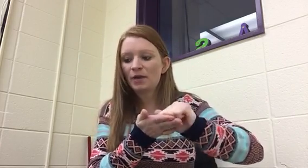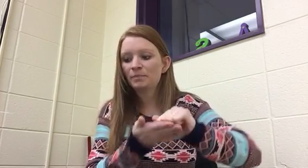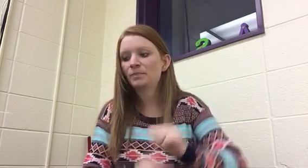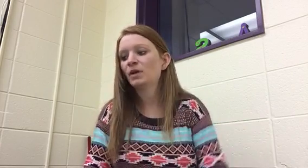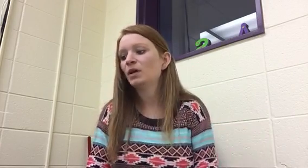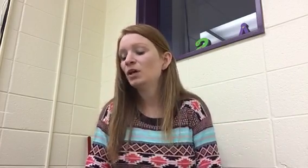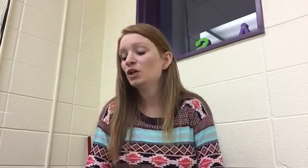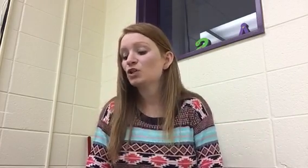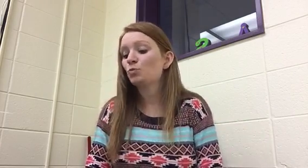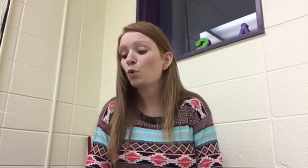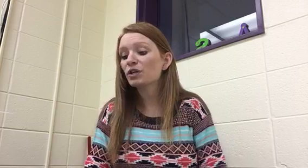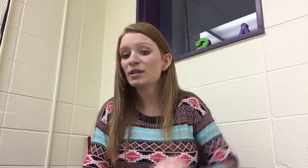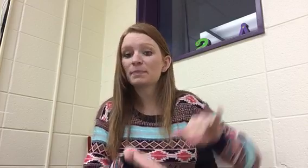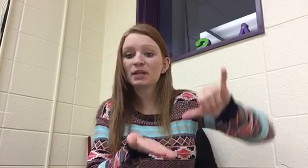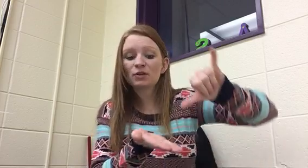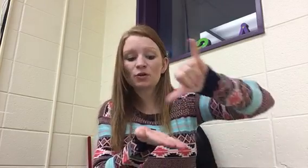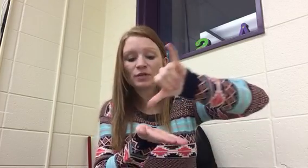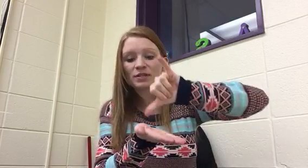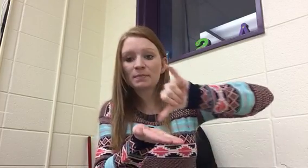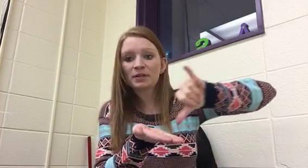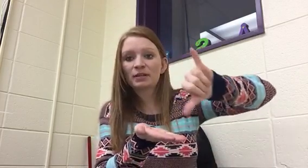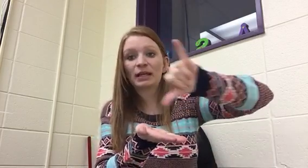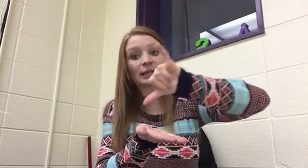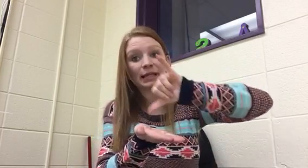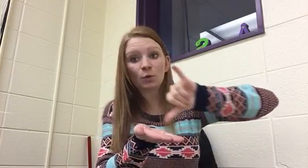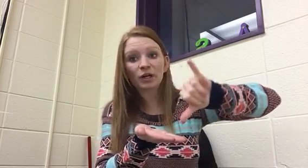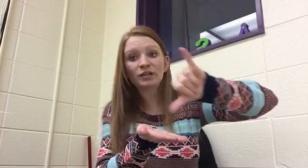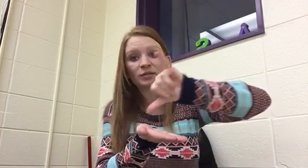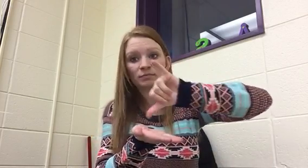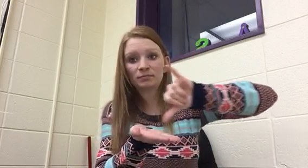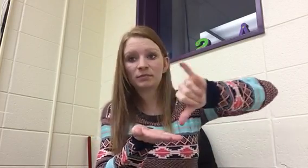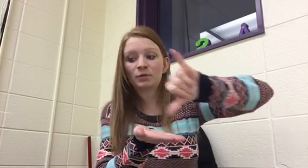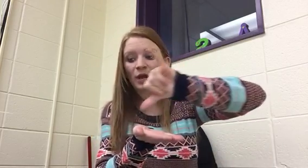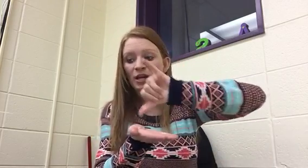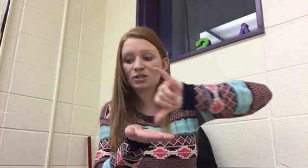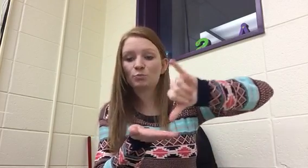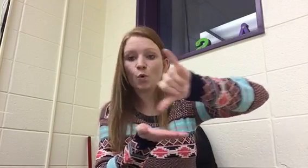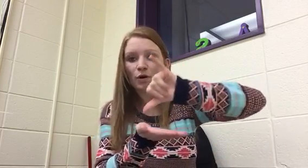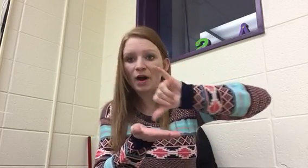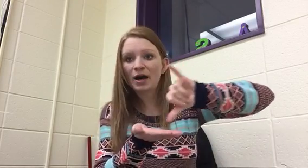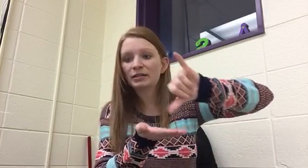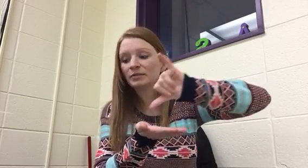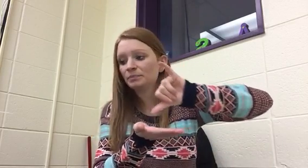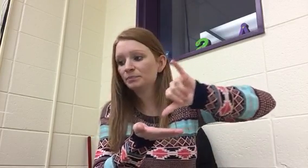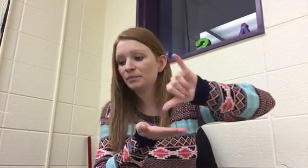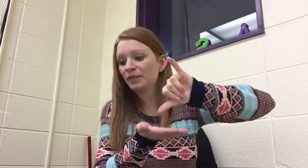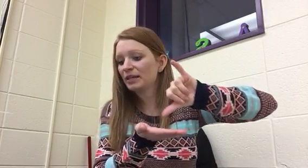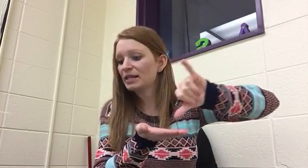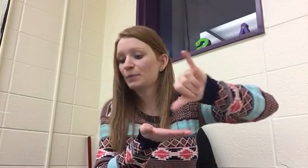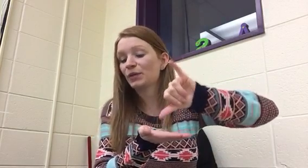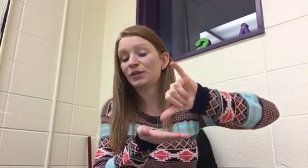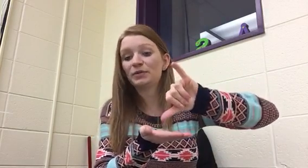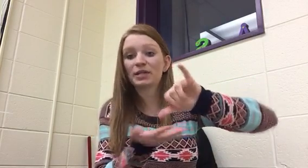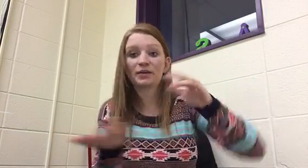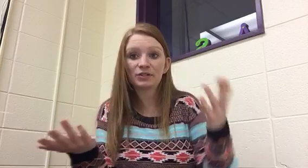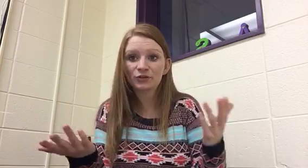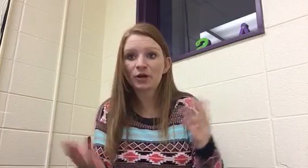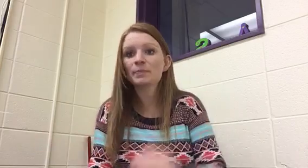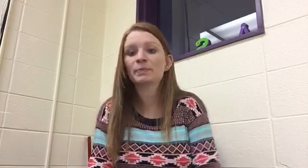okay? To pour something over something, like a liquid, okay? To pour on. The example they use there is syrup, but